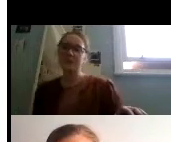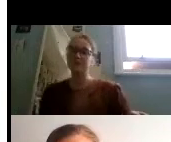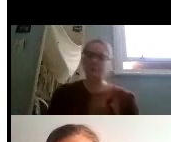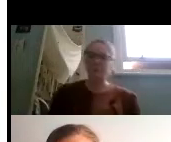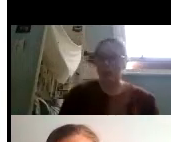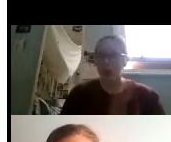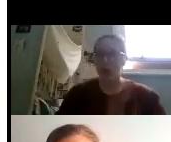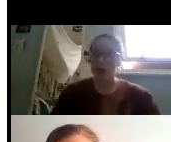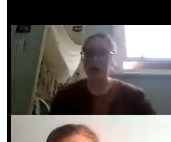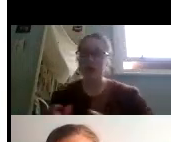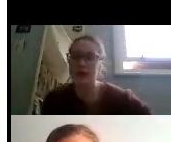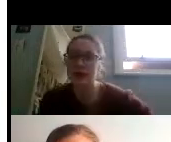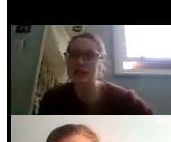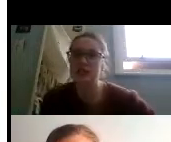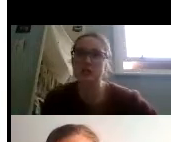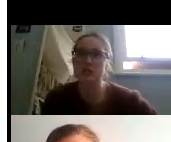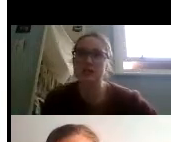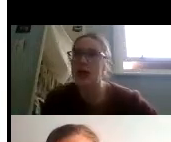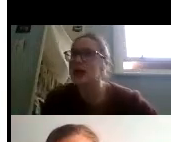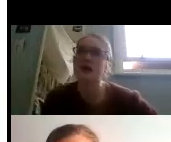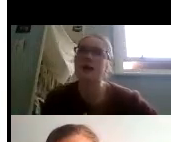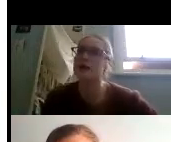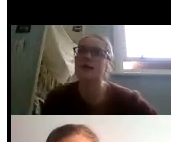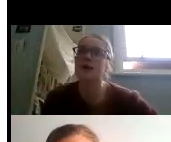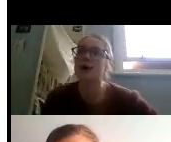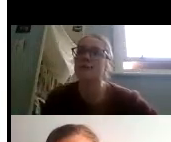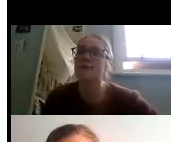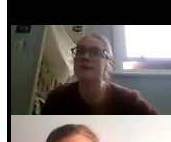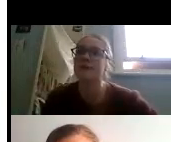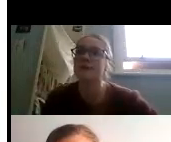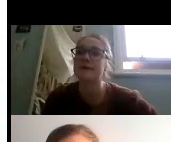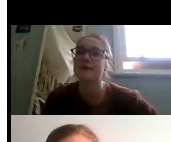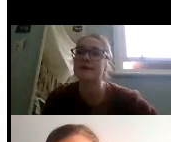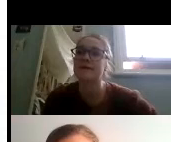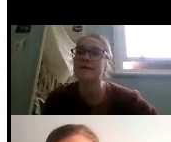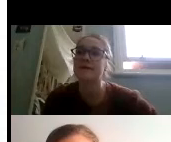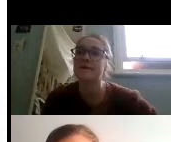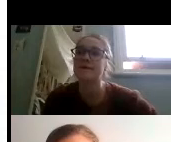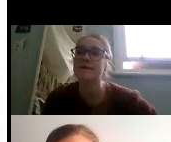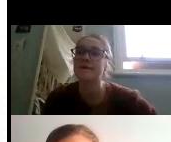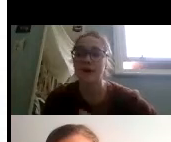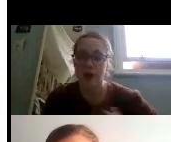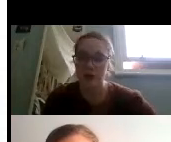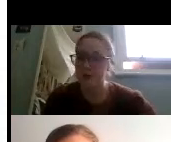BSL. In English, you'll say I'm